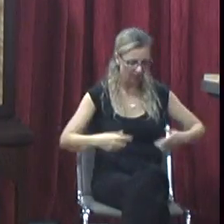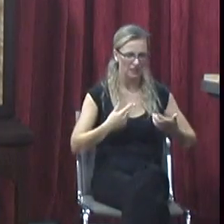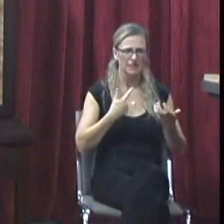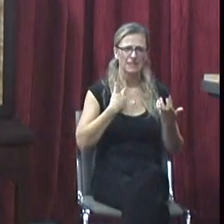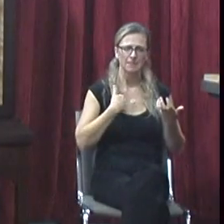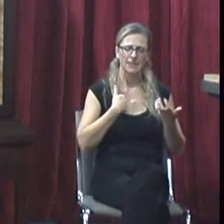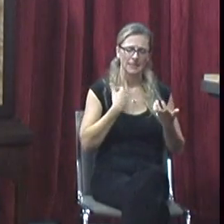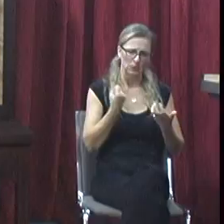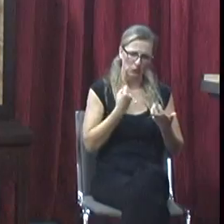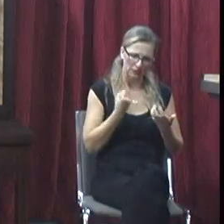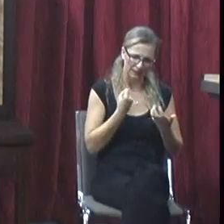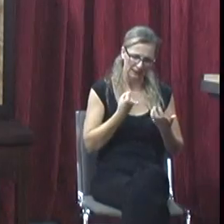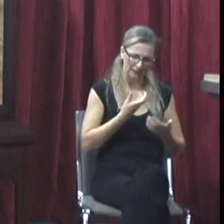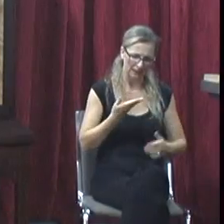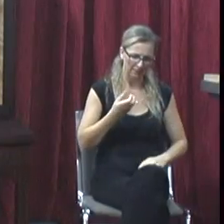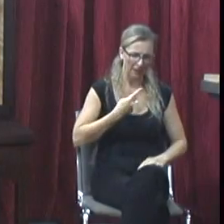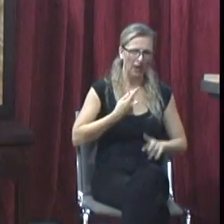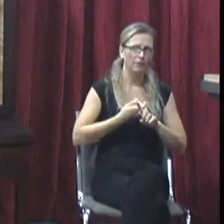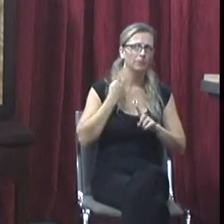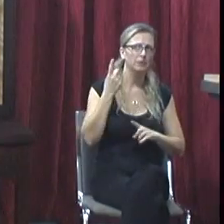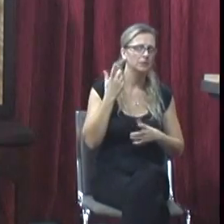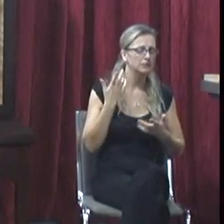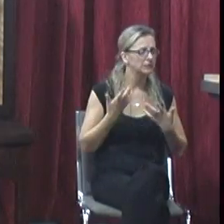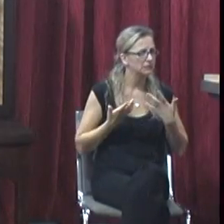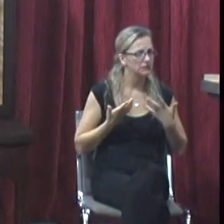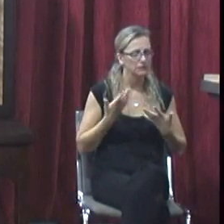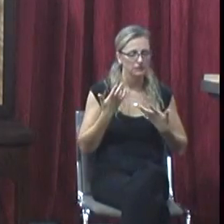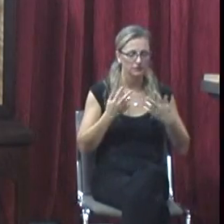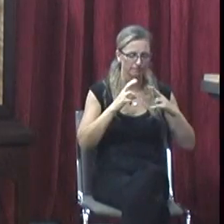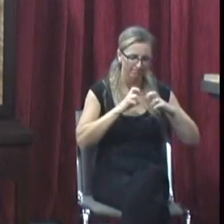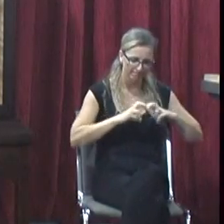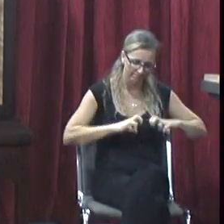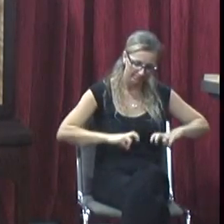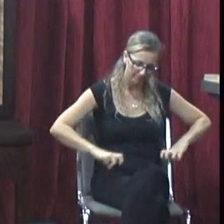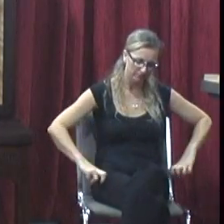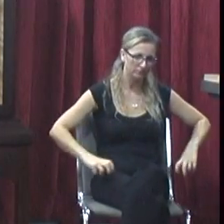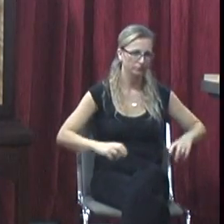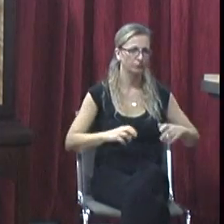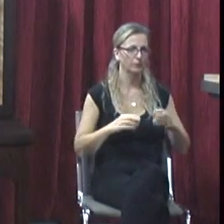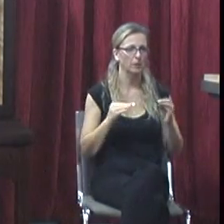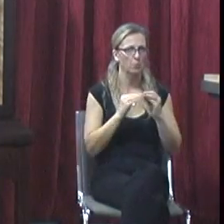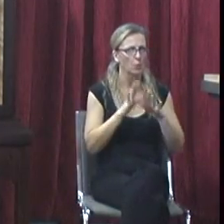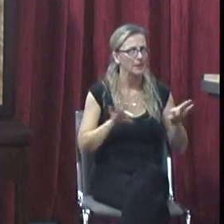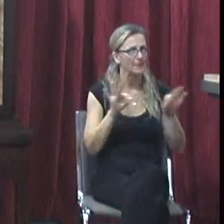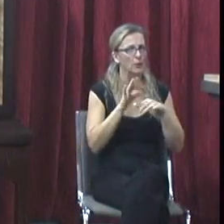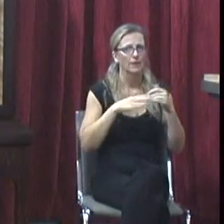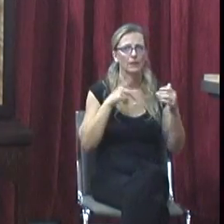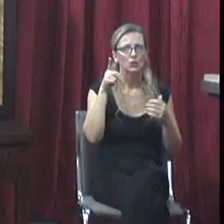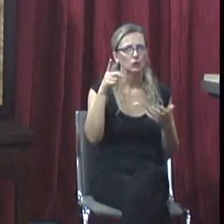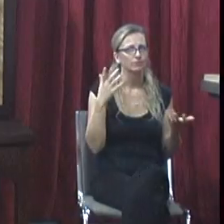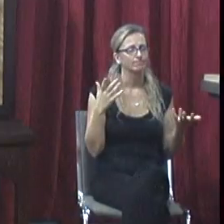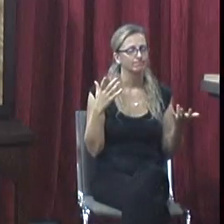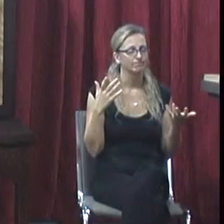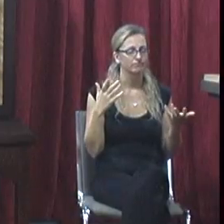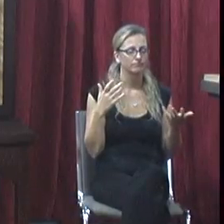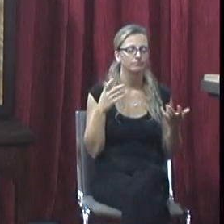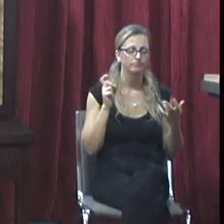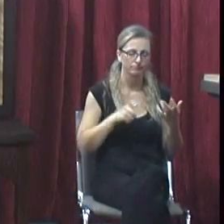to, that I'm clinging to, that is more important than you, oh God? So let's stop and pray.